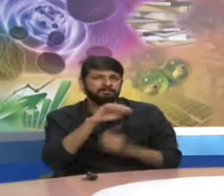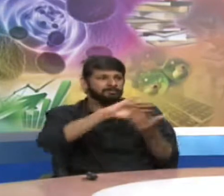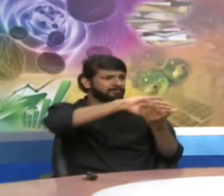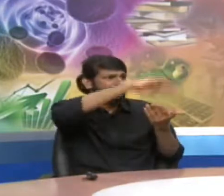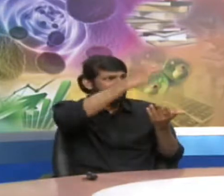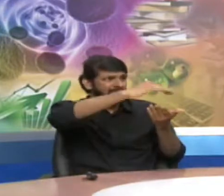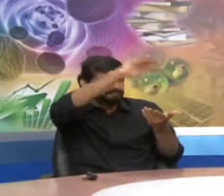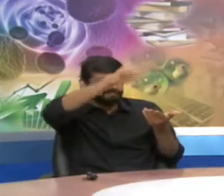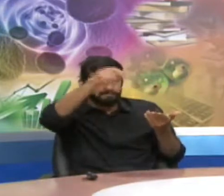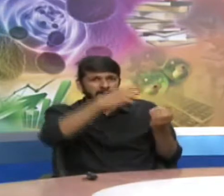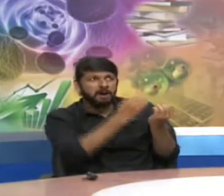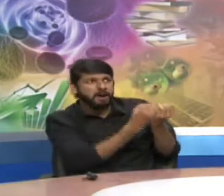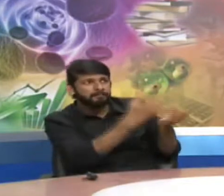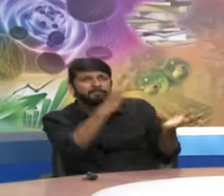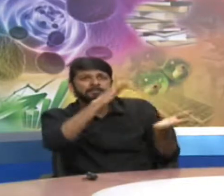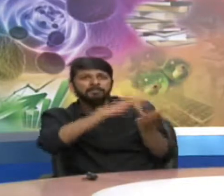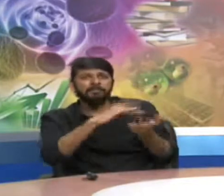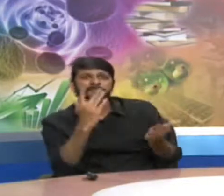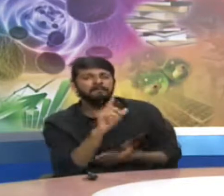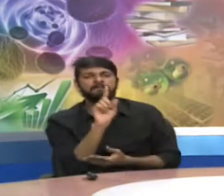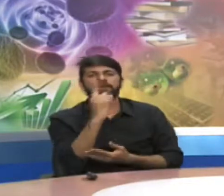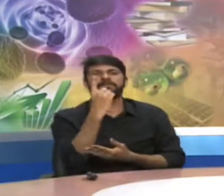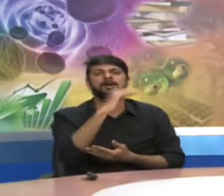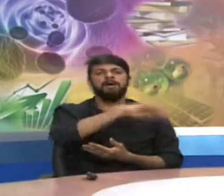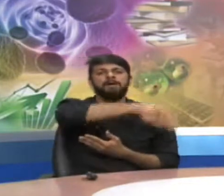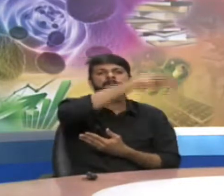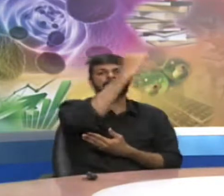Answer second is cave 1.